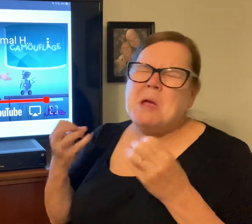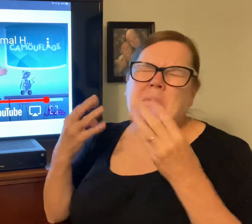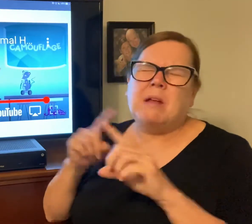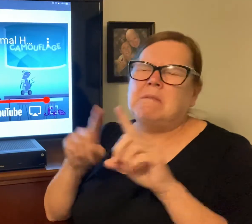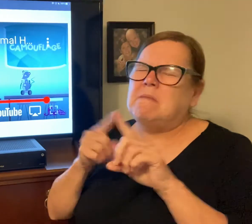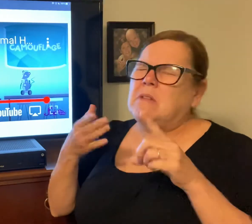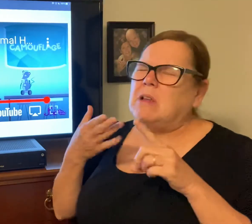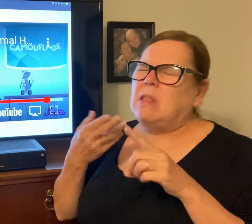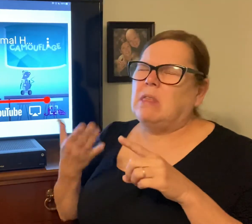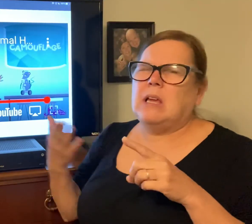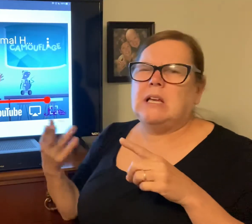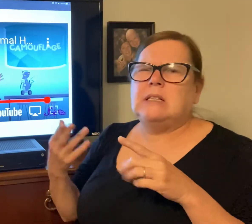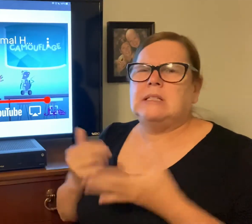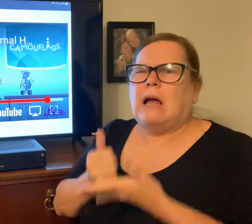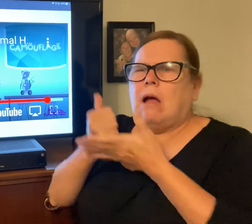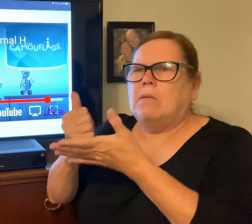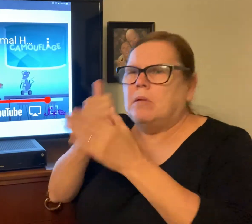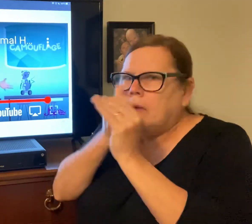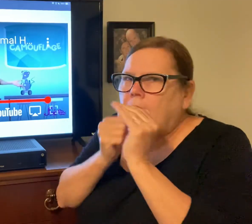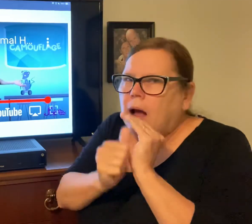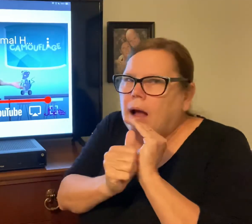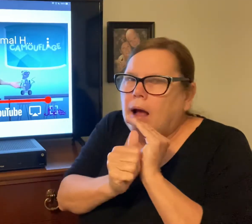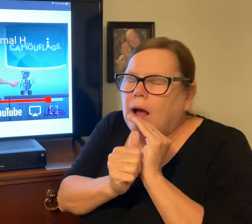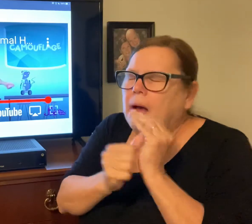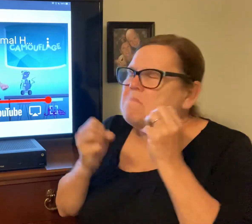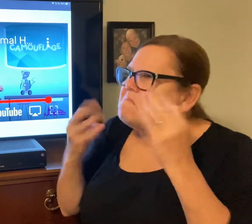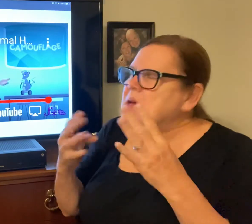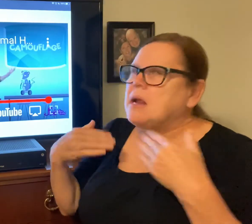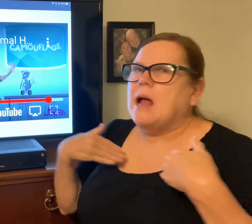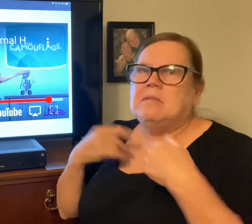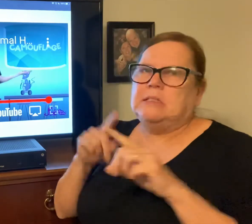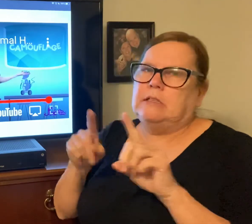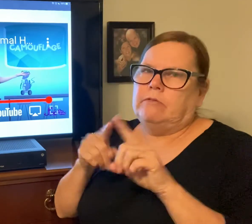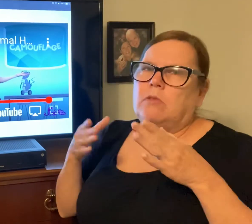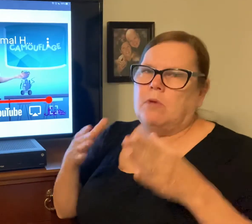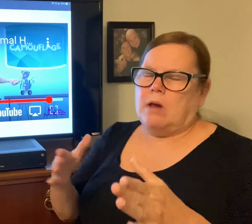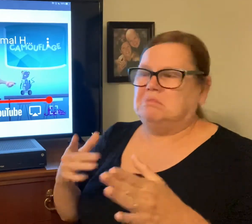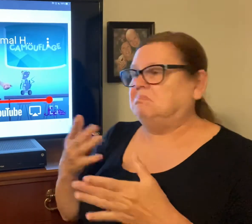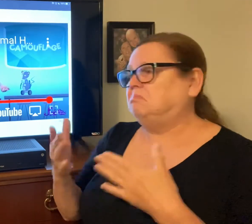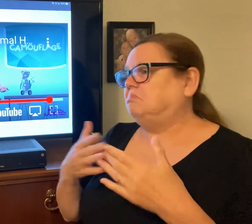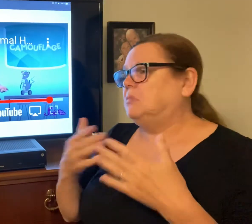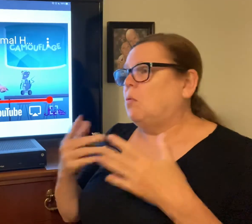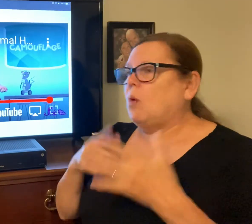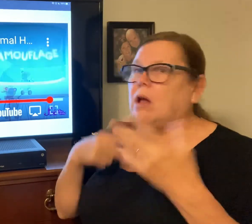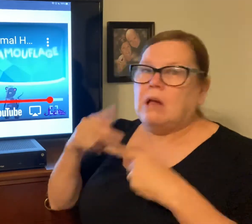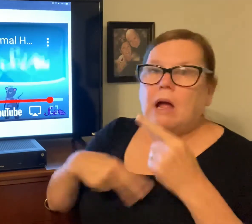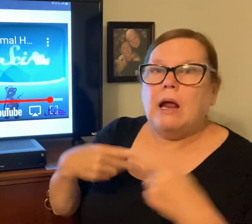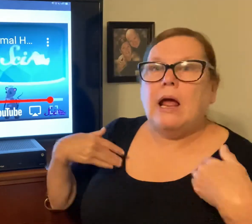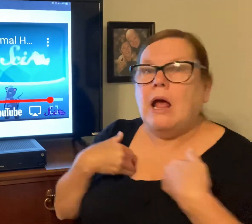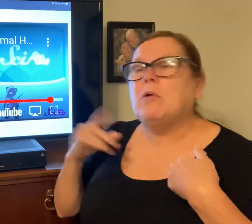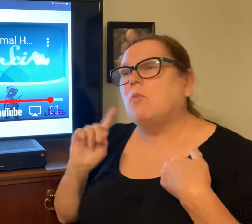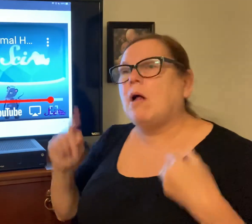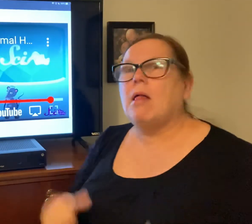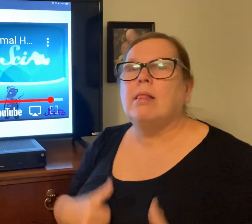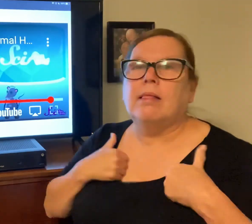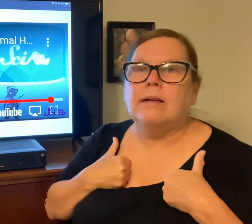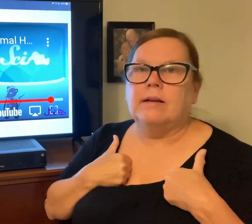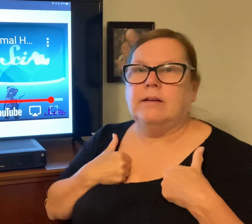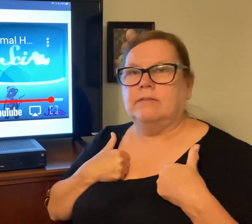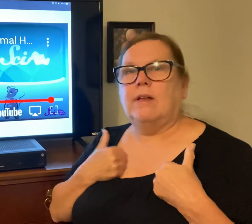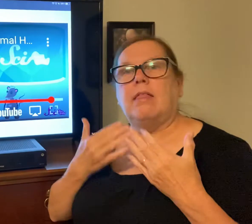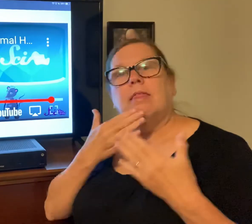them hidden, and every animal has a slightly different way to do it, depending on what kind of animal it is and where it lives. Thanks for learning about